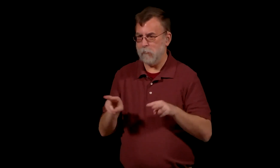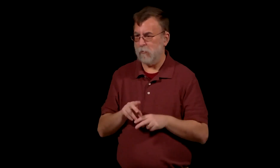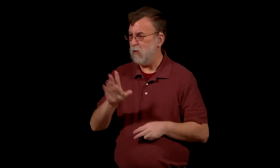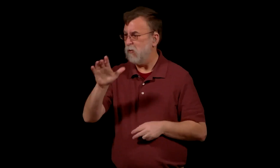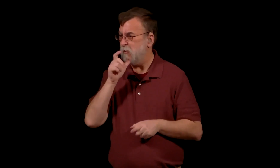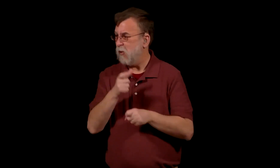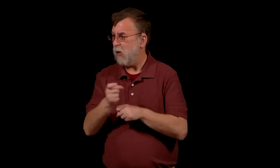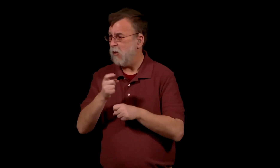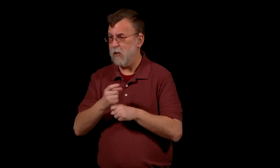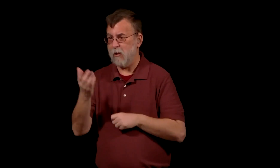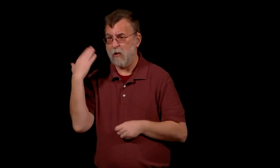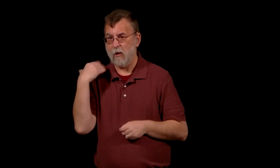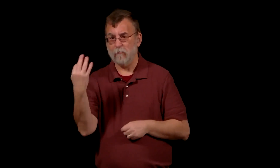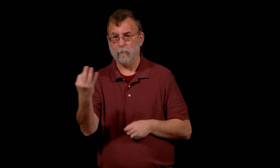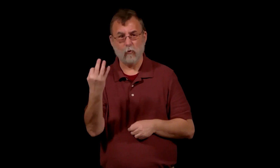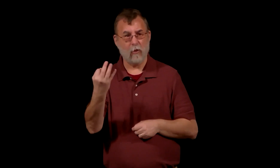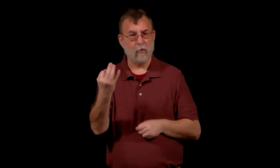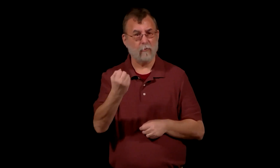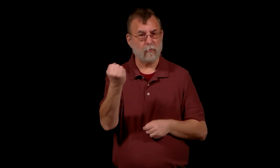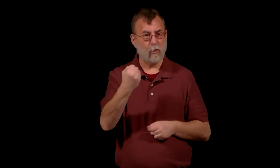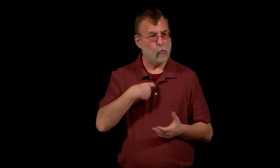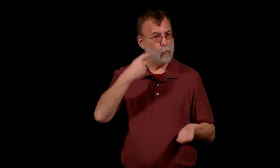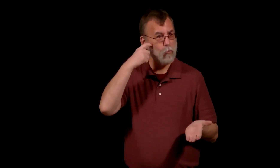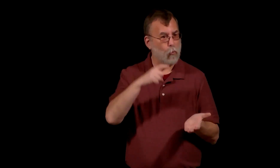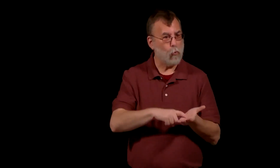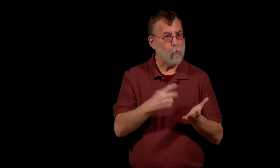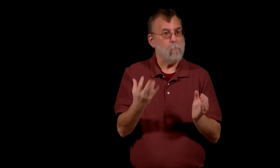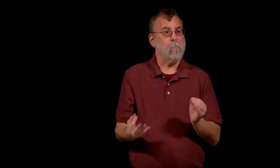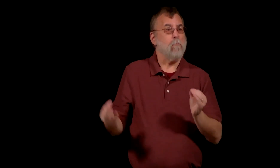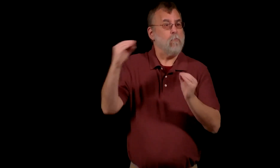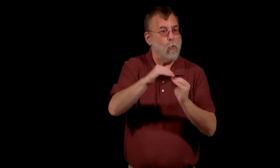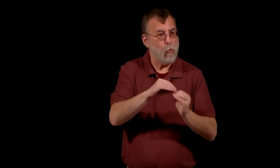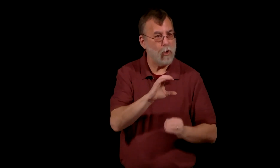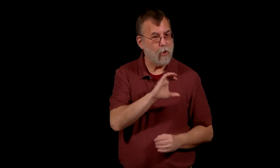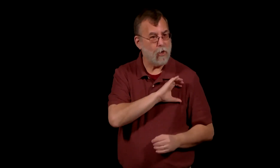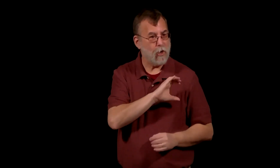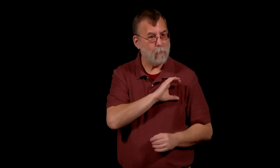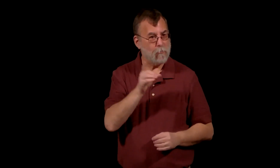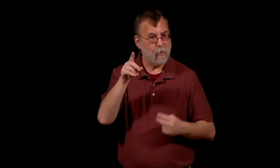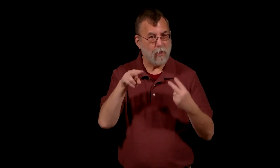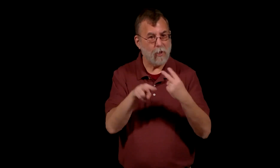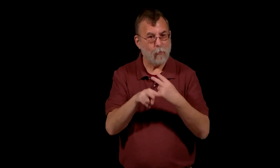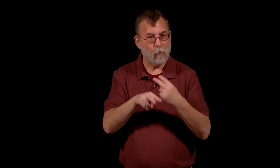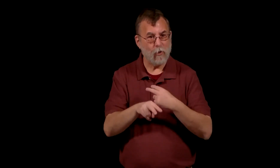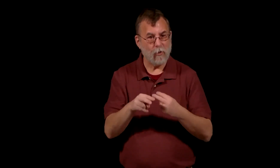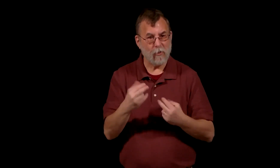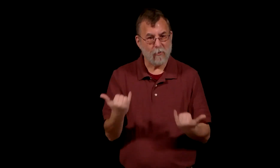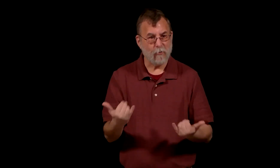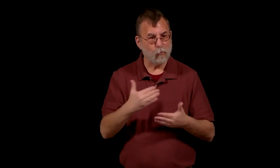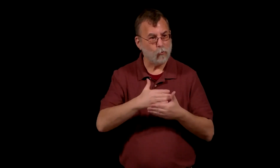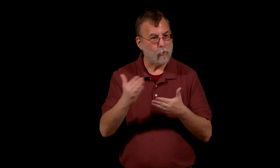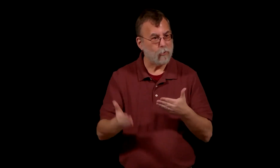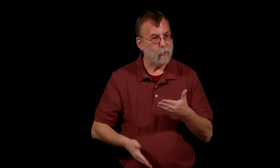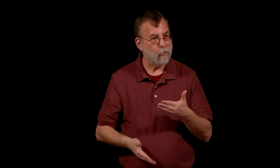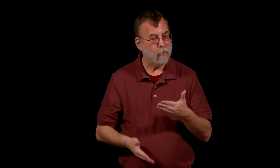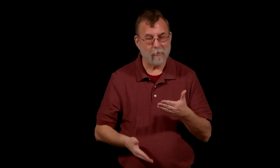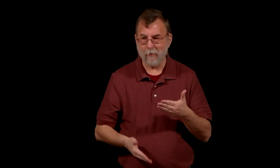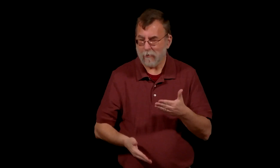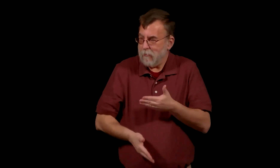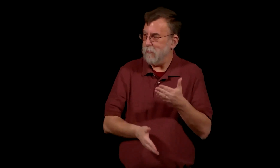Pay attention to what we're seeing. It's not easy. Last Friday, I noticed there were more cops on the highway during